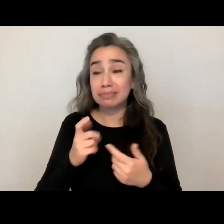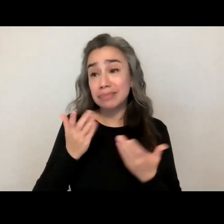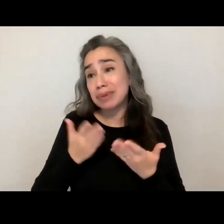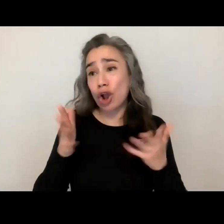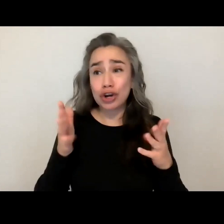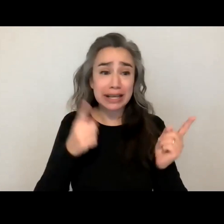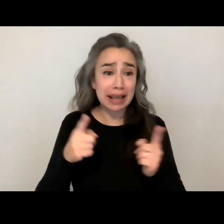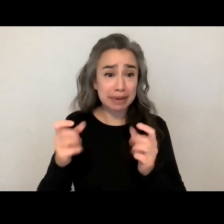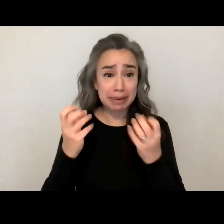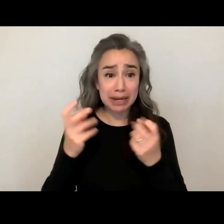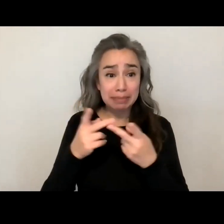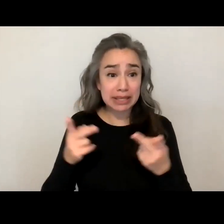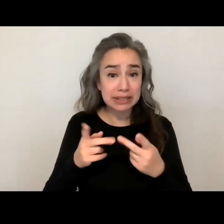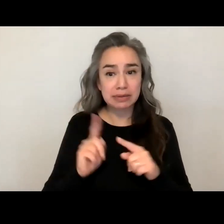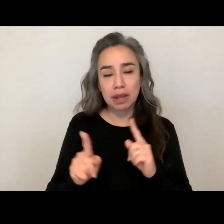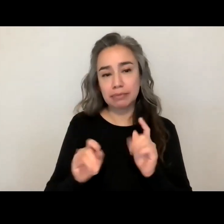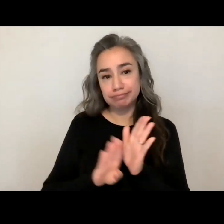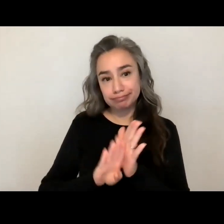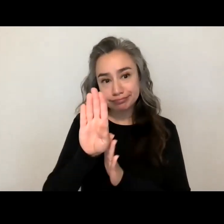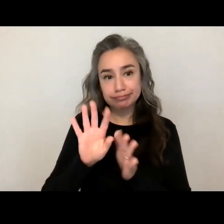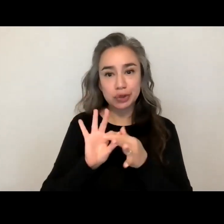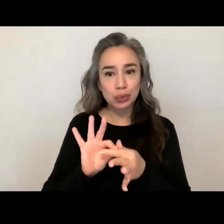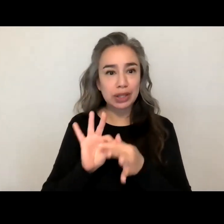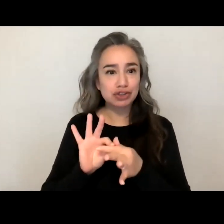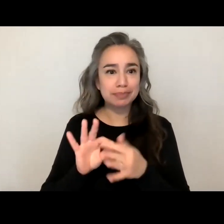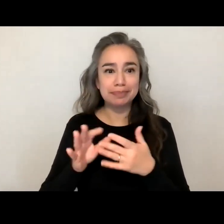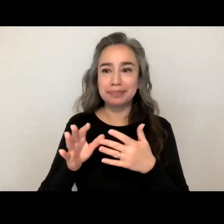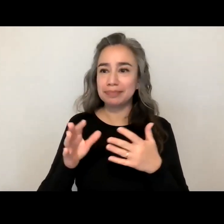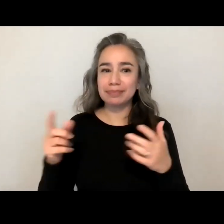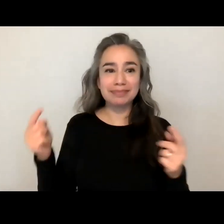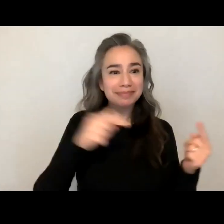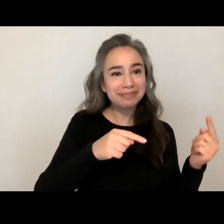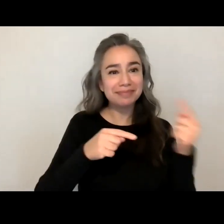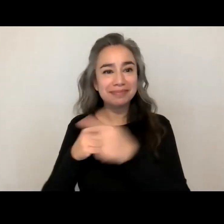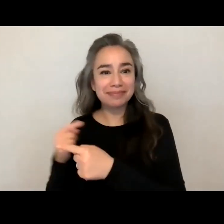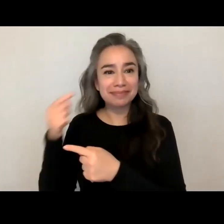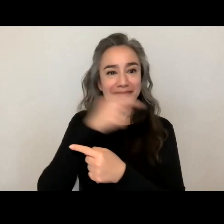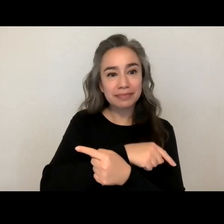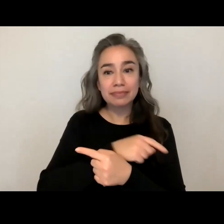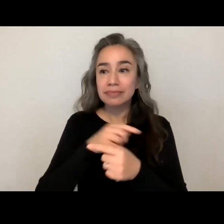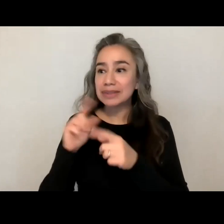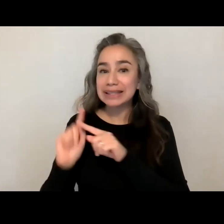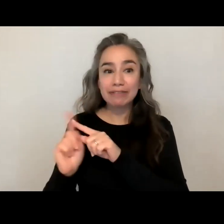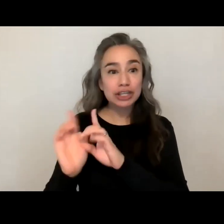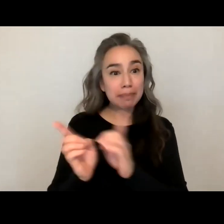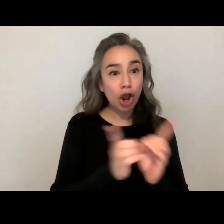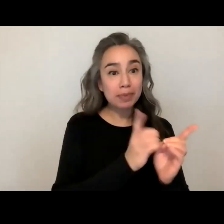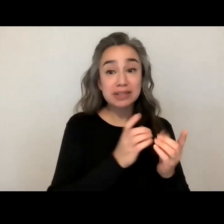is developing relationships across departments via graduate student committees. So